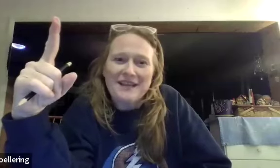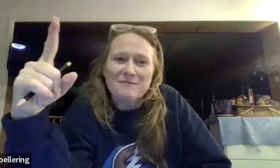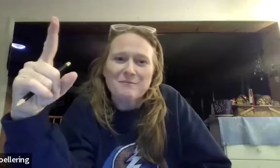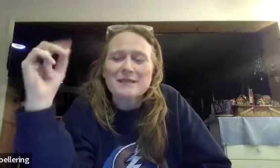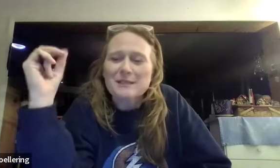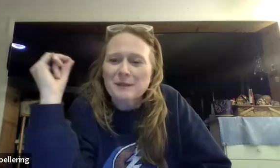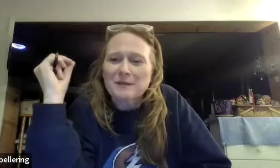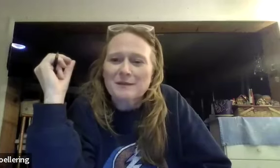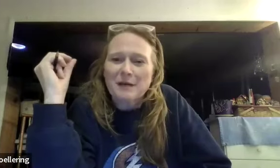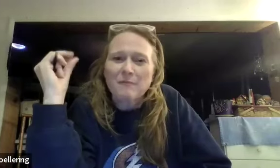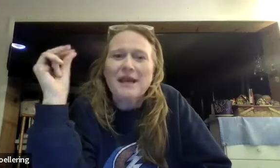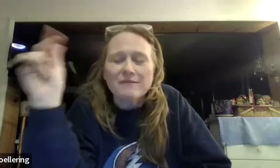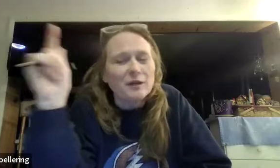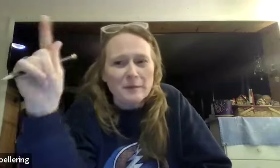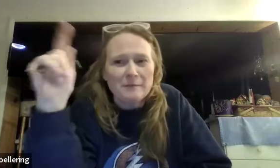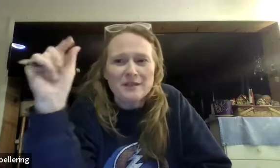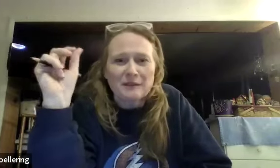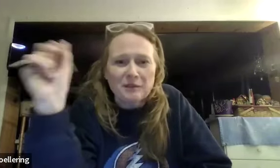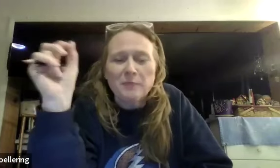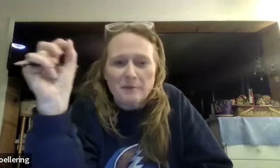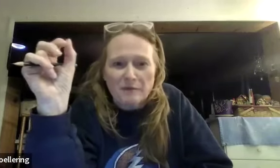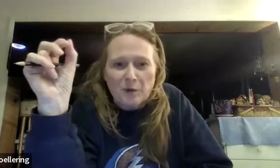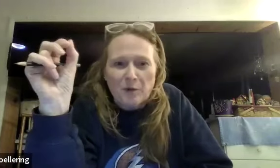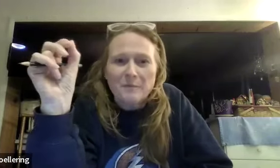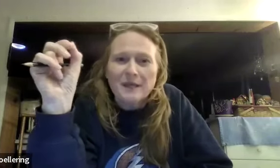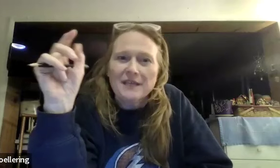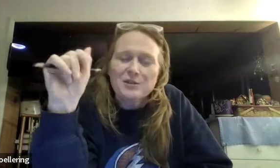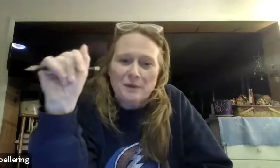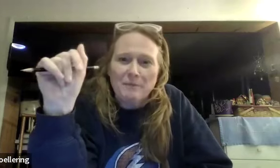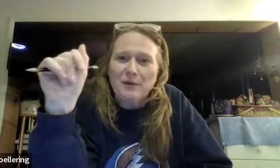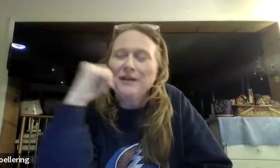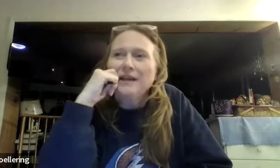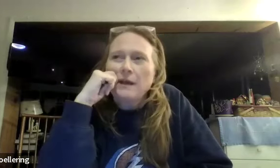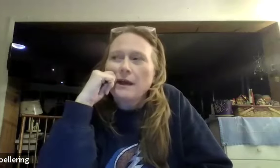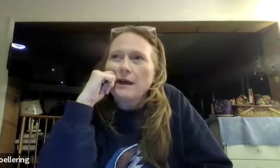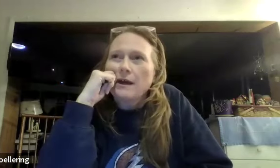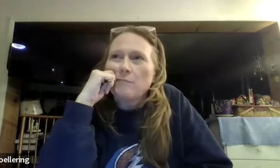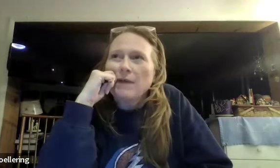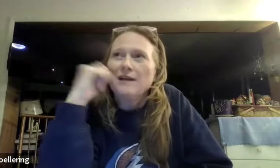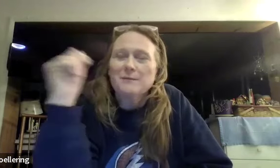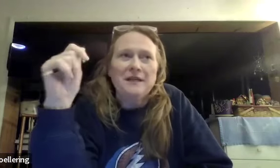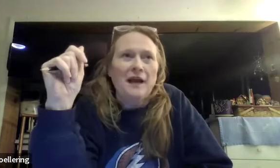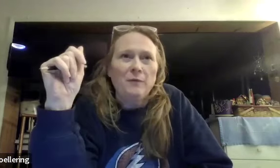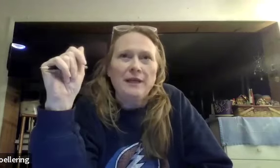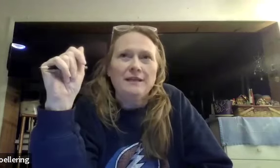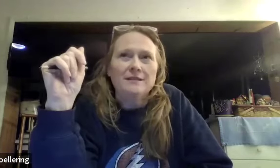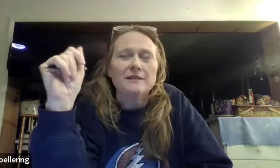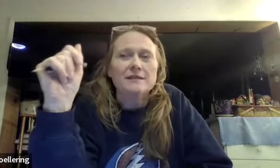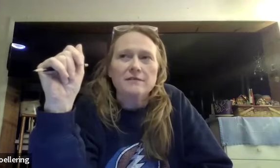say because it's been a long time. We have talked about music a little bit before because do you remember my husband and I went to Alice Stevens